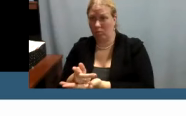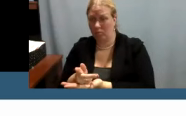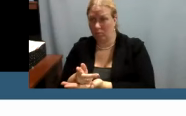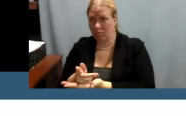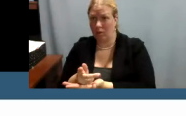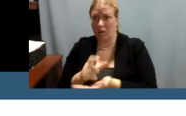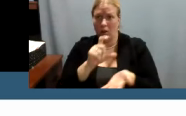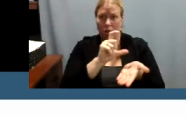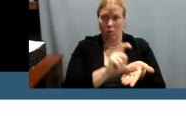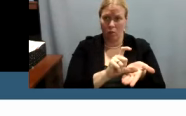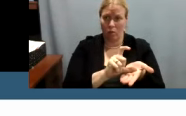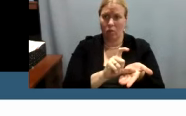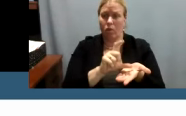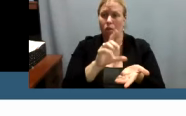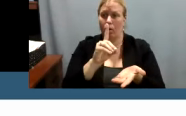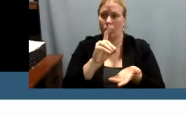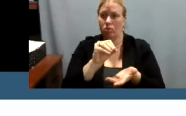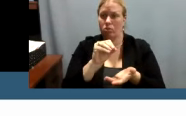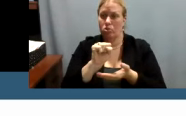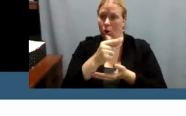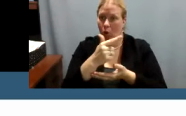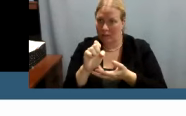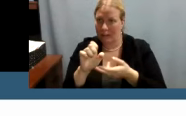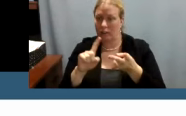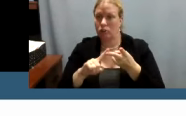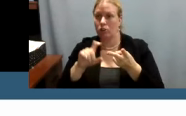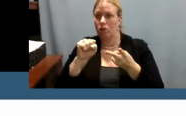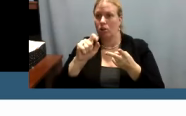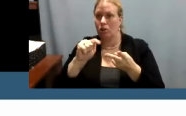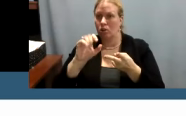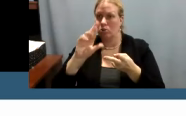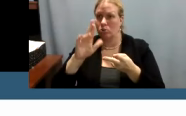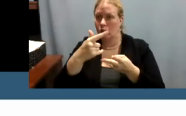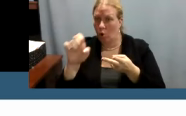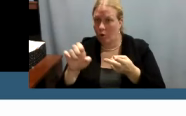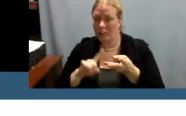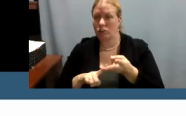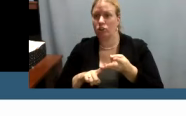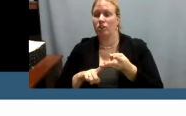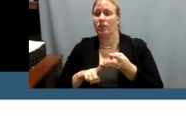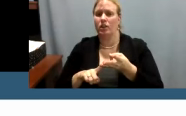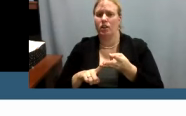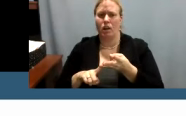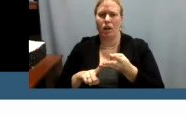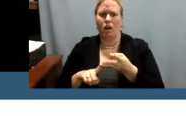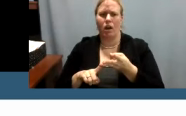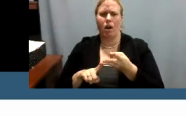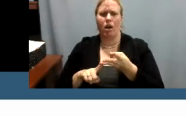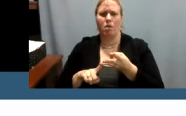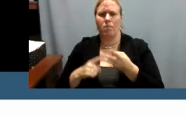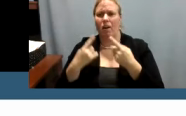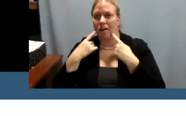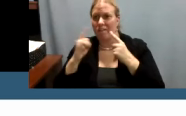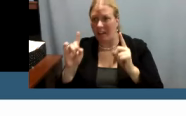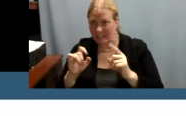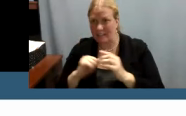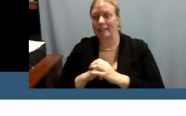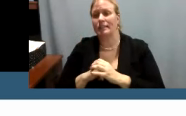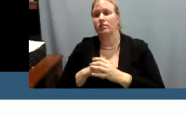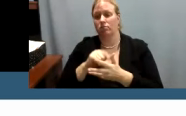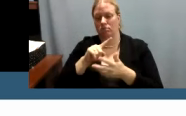dosage that we anticipate and the efficacy overall um for both um vaccines um as you know and i indicated in a